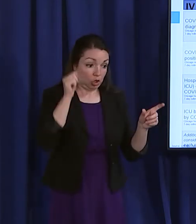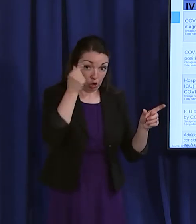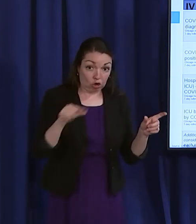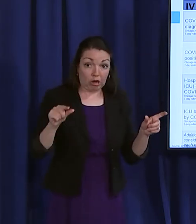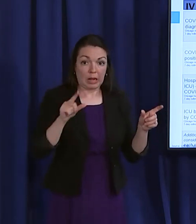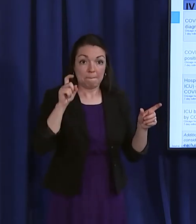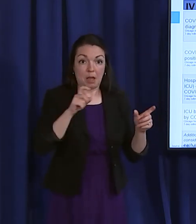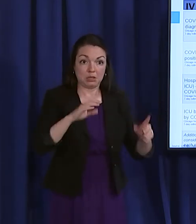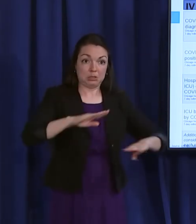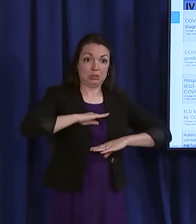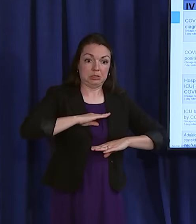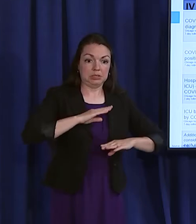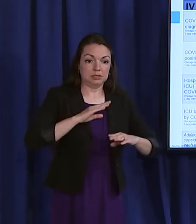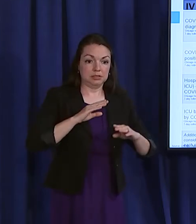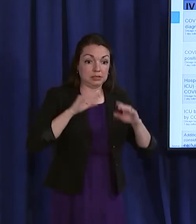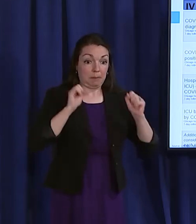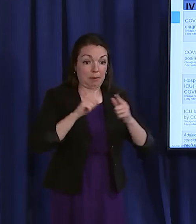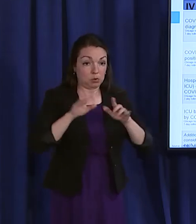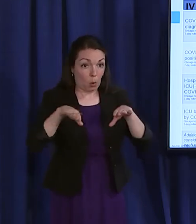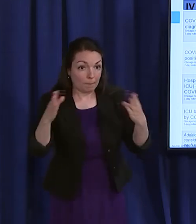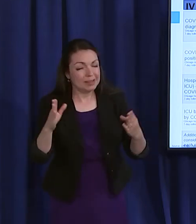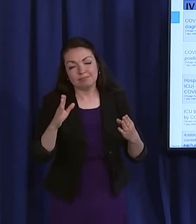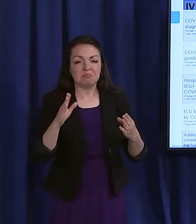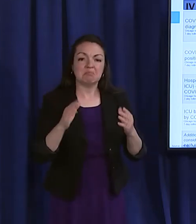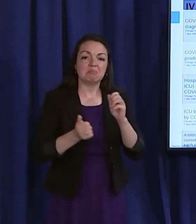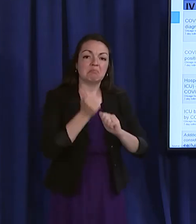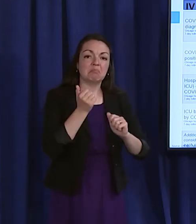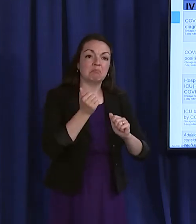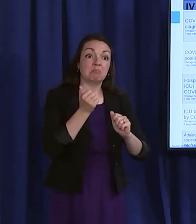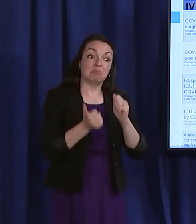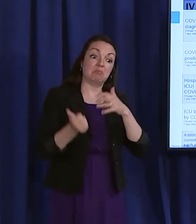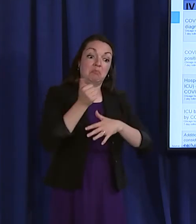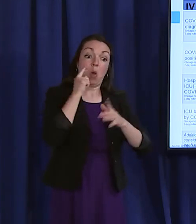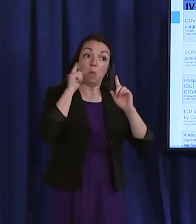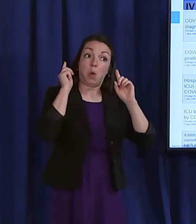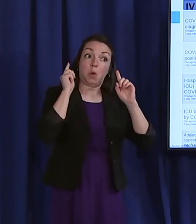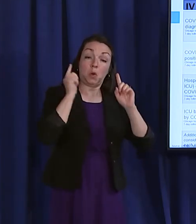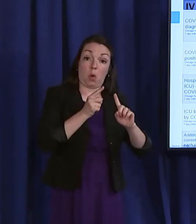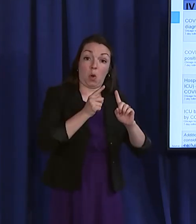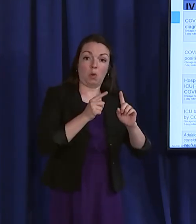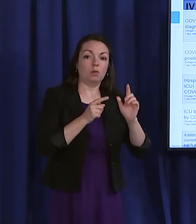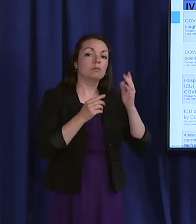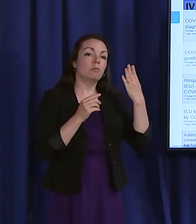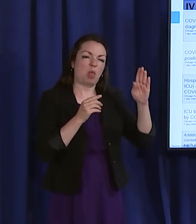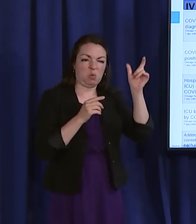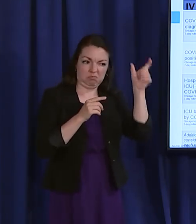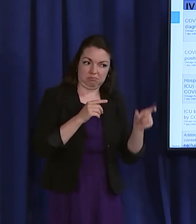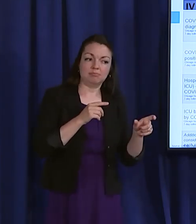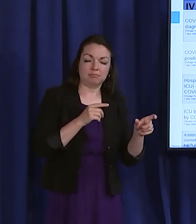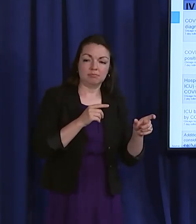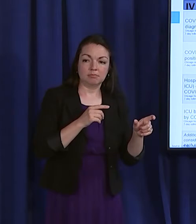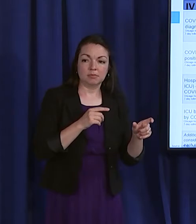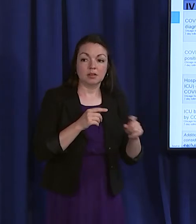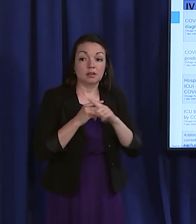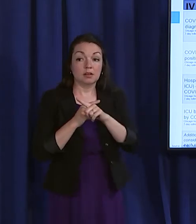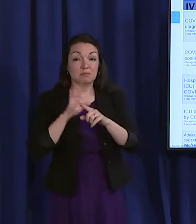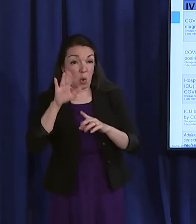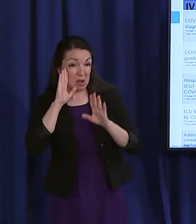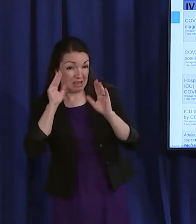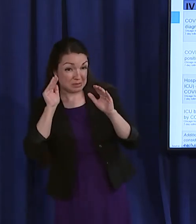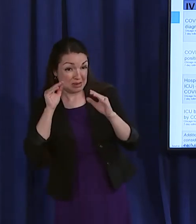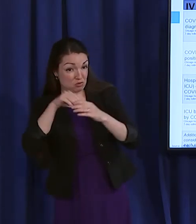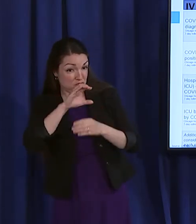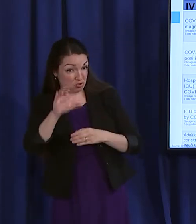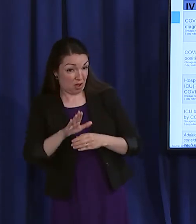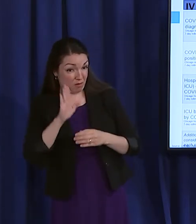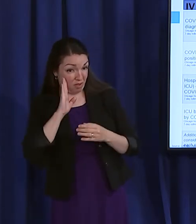and really getting everything to blue is our primary goal at this point. But your expectation is no longer, or is not, that we would be in the green column in